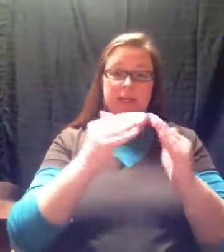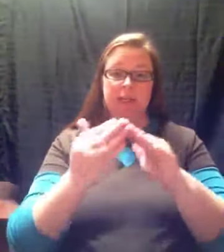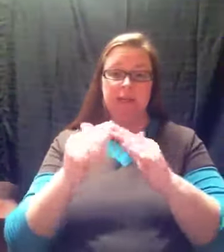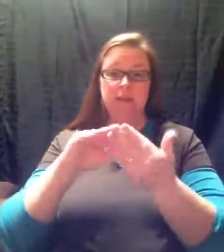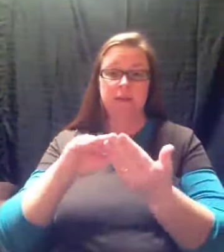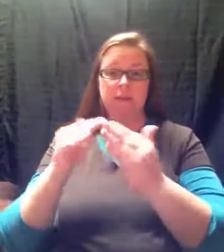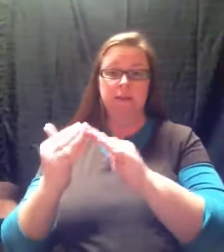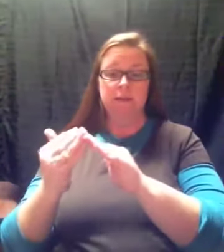city,